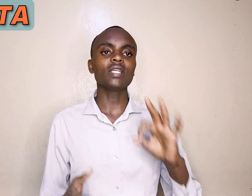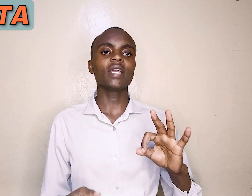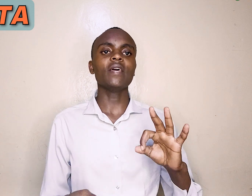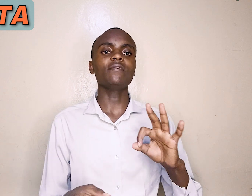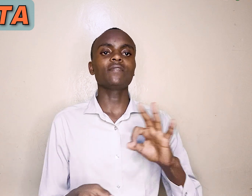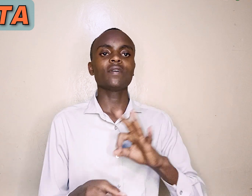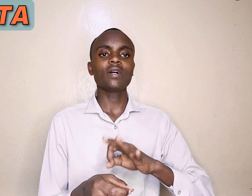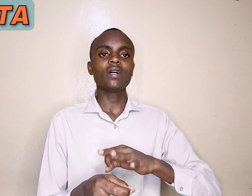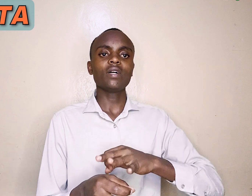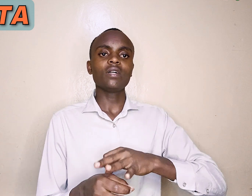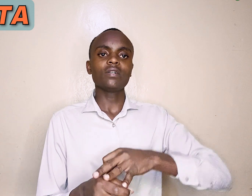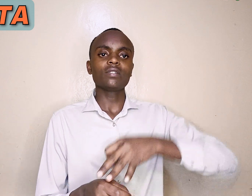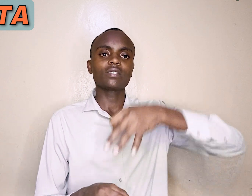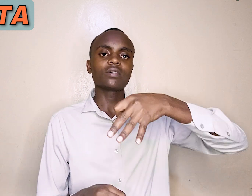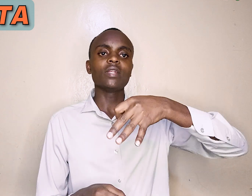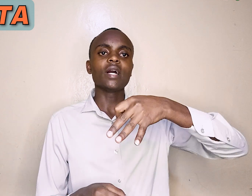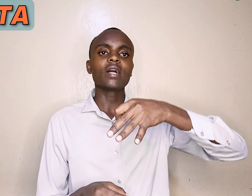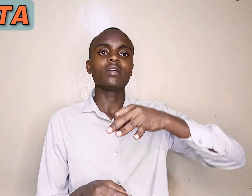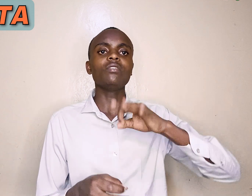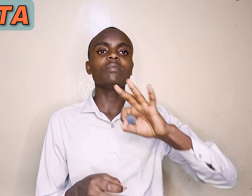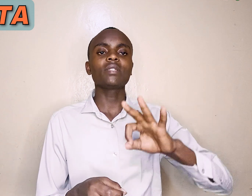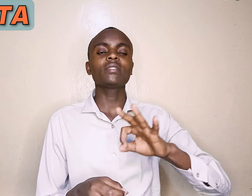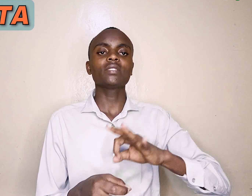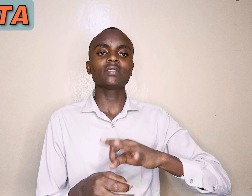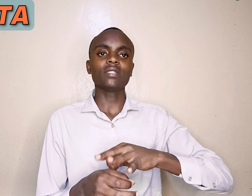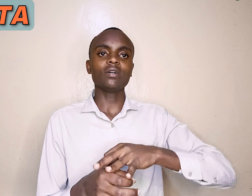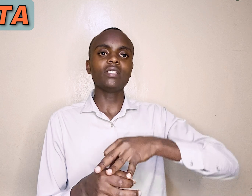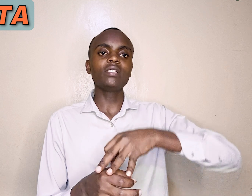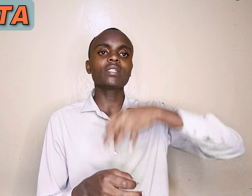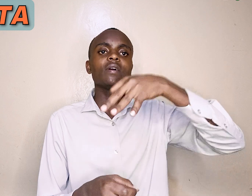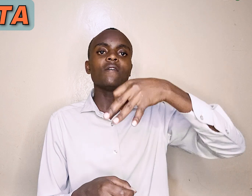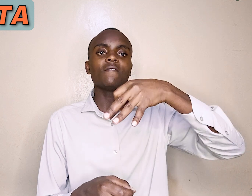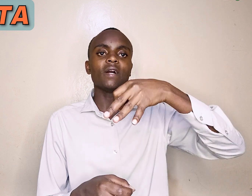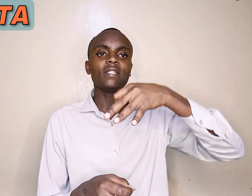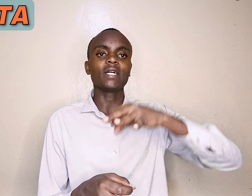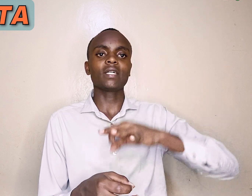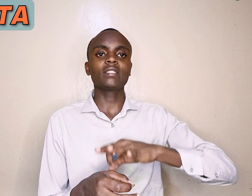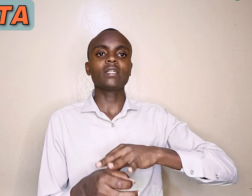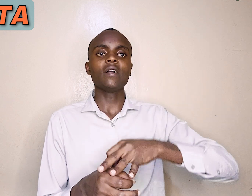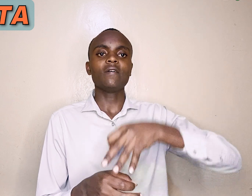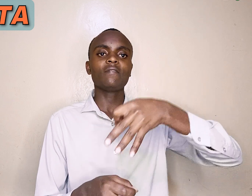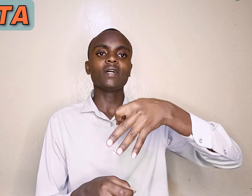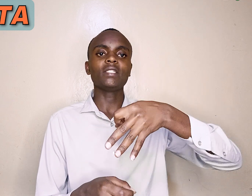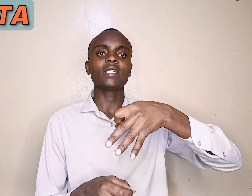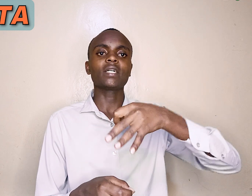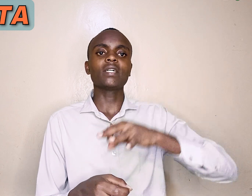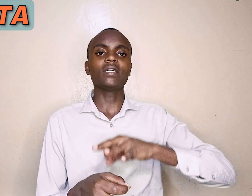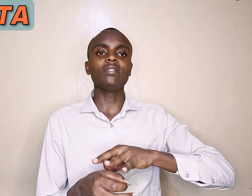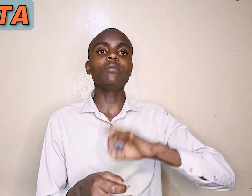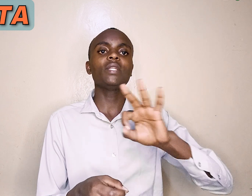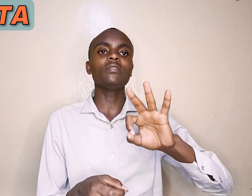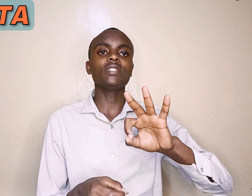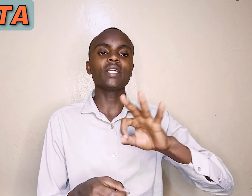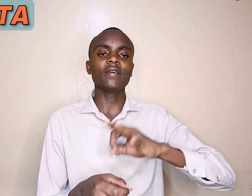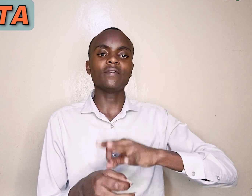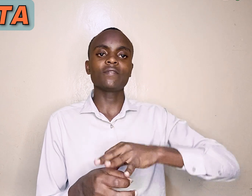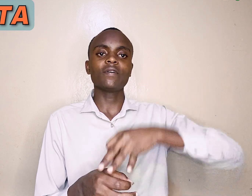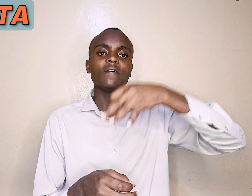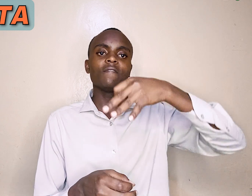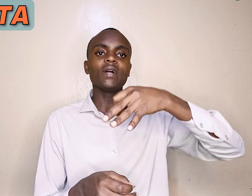F. Soda. You open. Now it's Fanta. You open using F. Fanta.